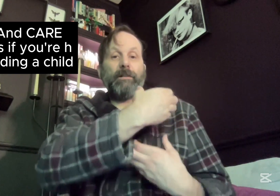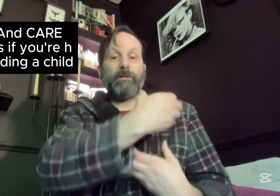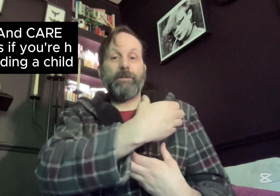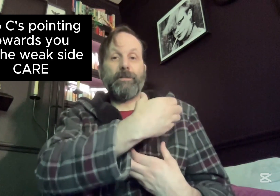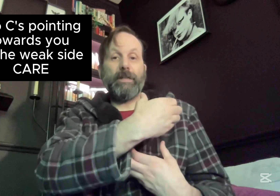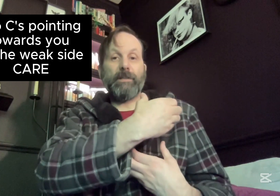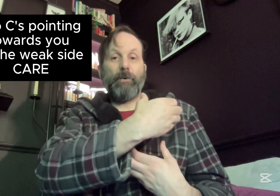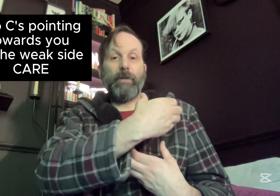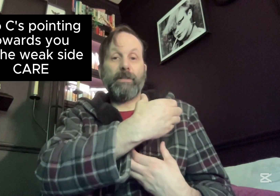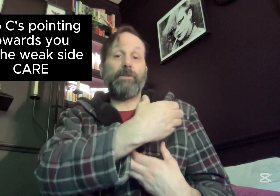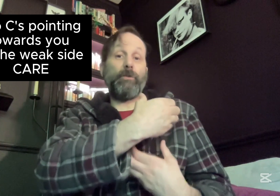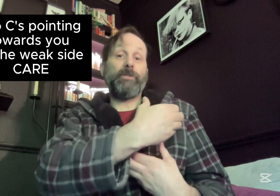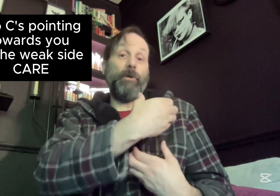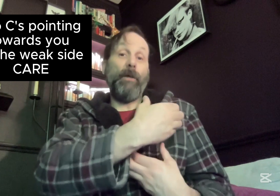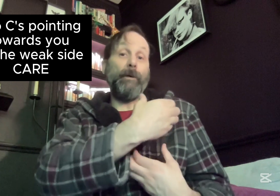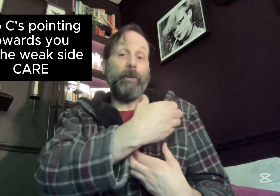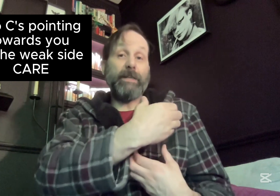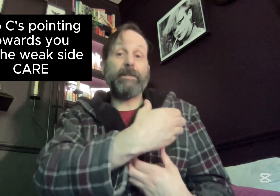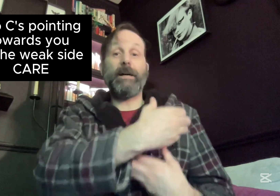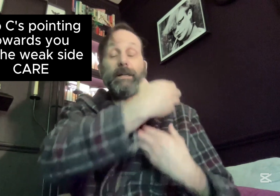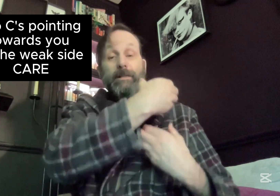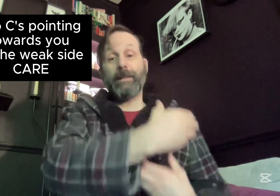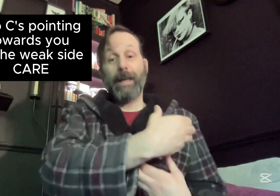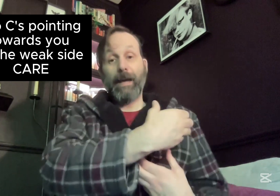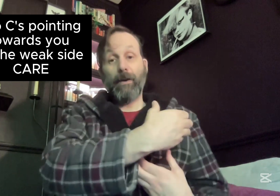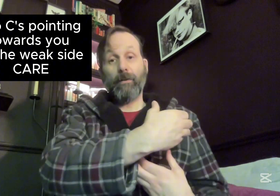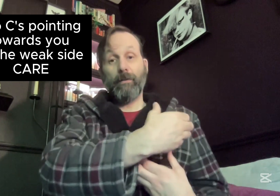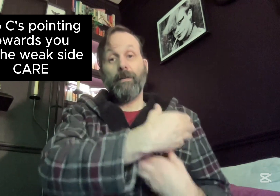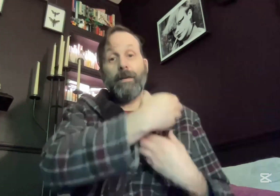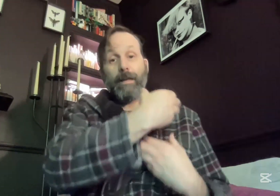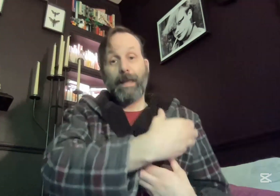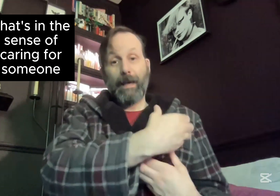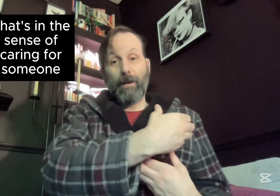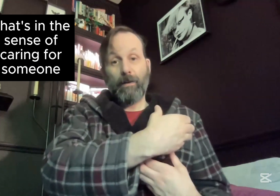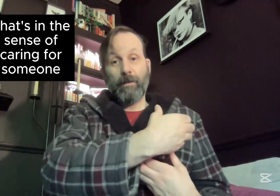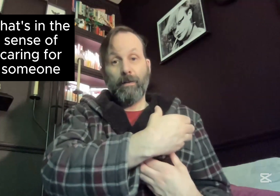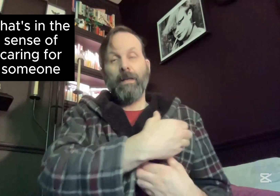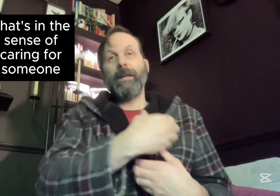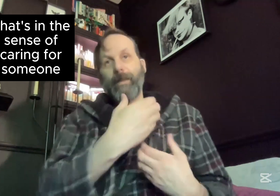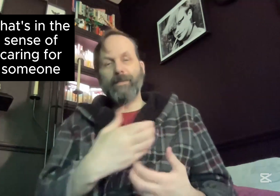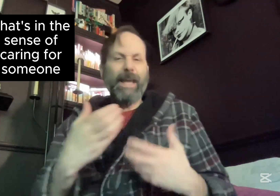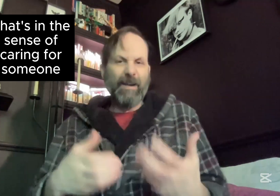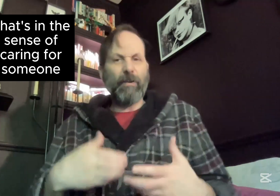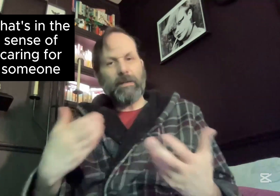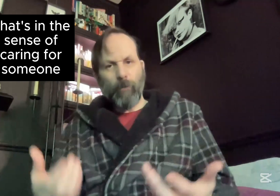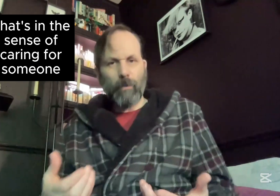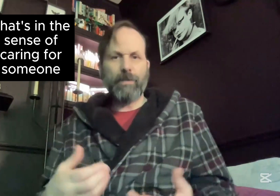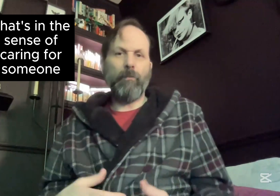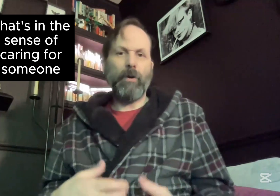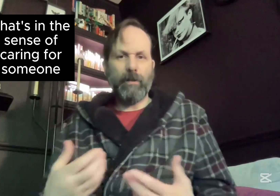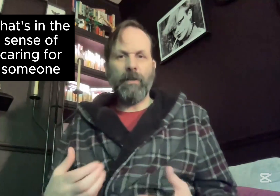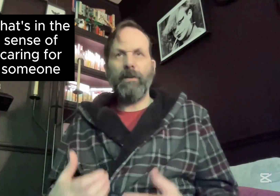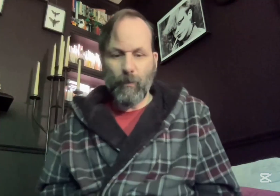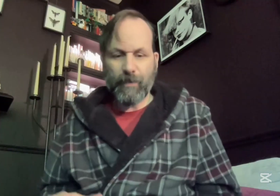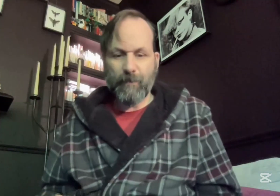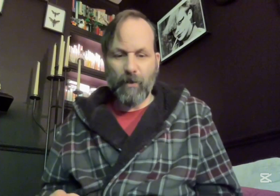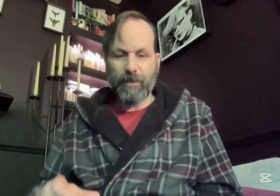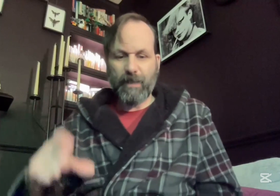child, 2 C's pointing towards you on the weak side. Care, care. And that's caring for someone. With small